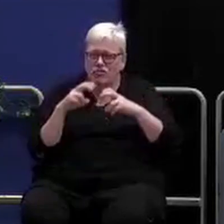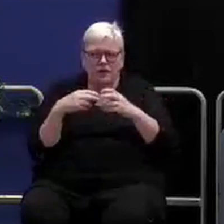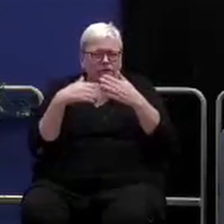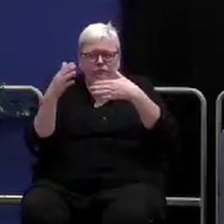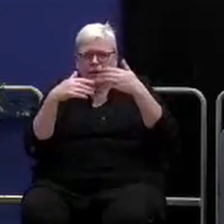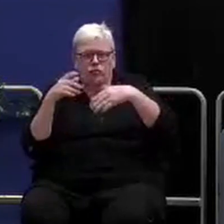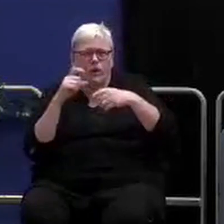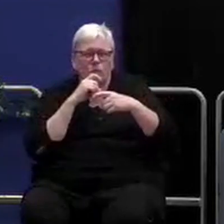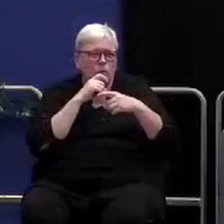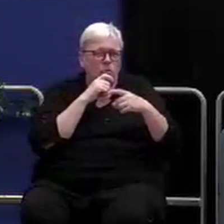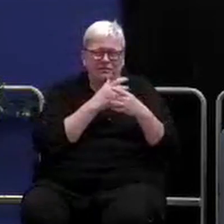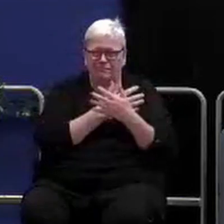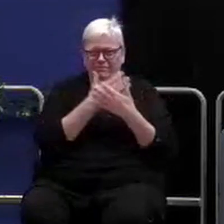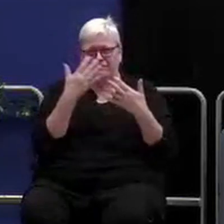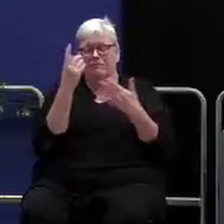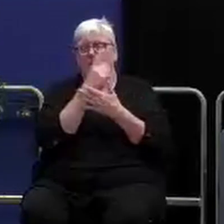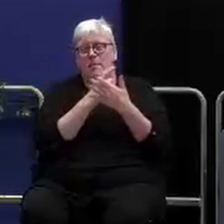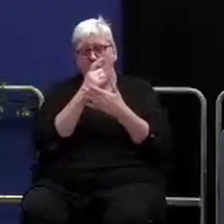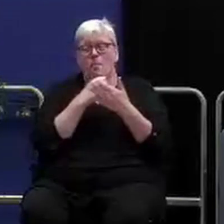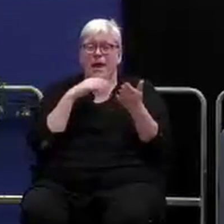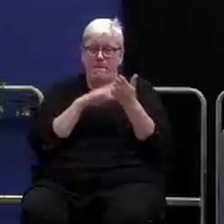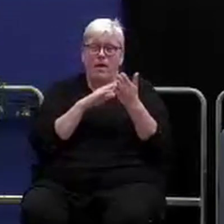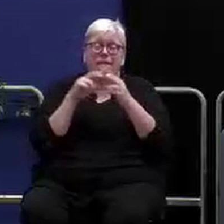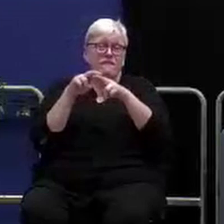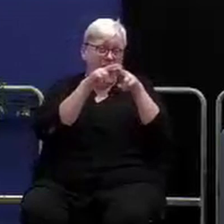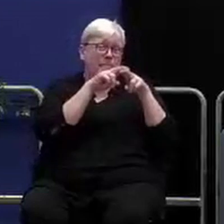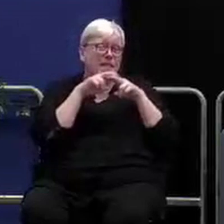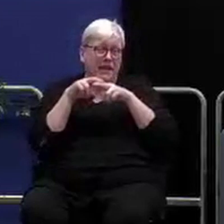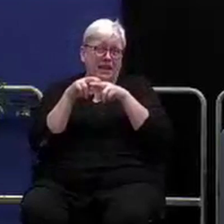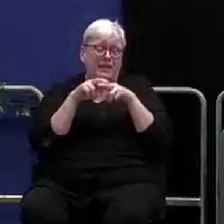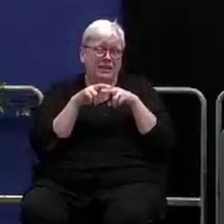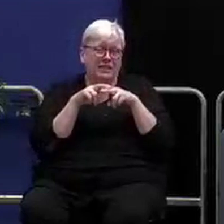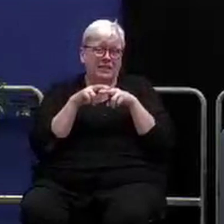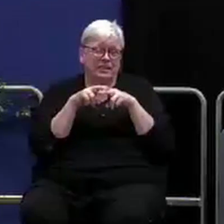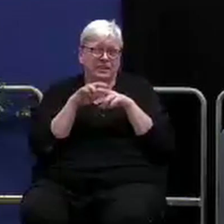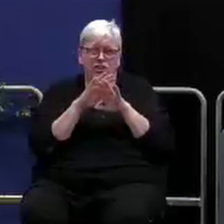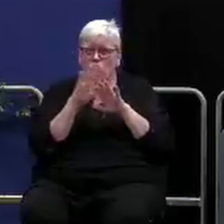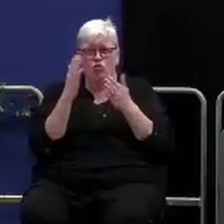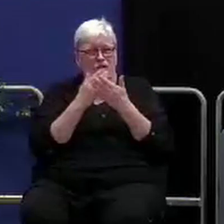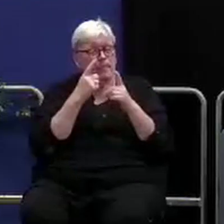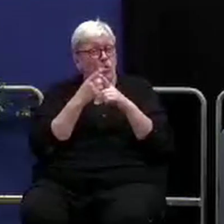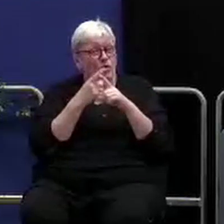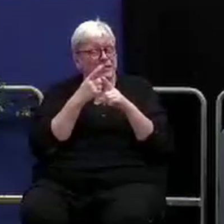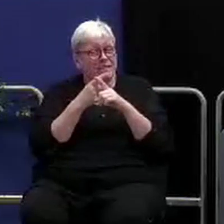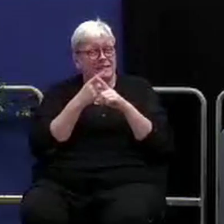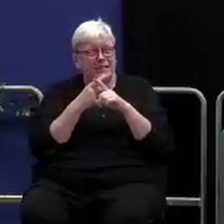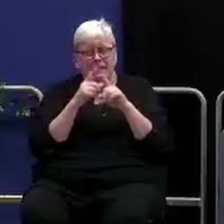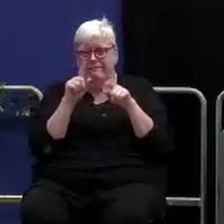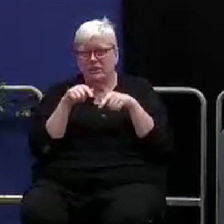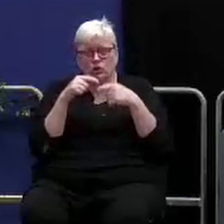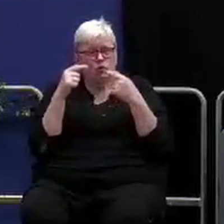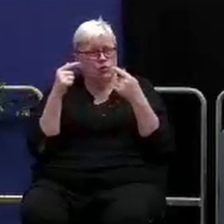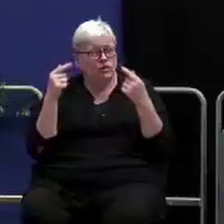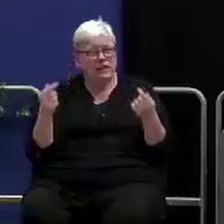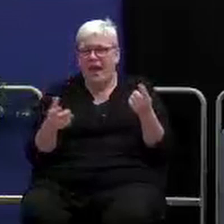out, there's a lot about my mother's family, and it's not terribly positive. You cannot find them